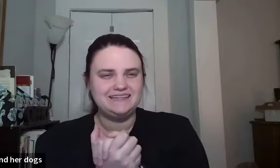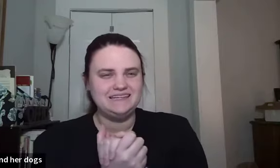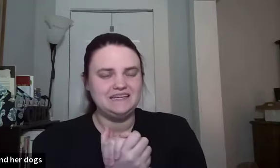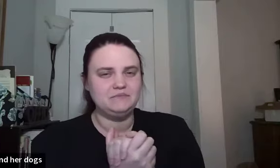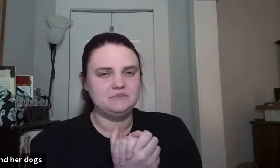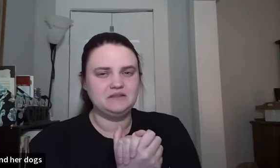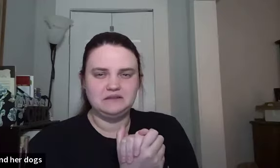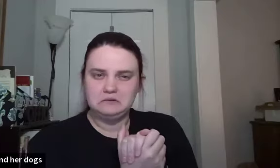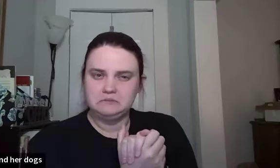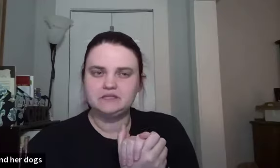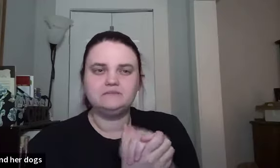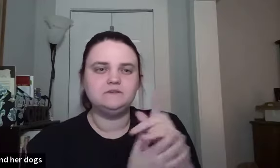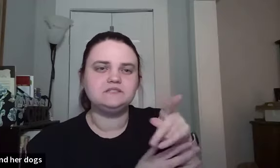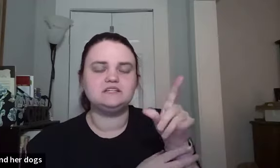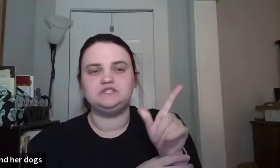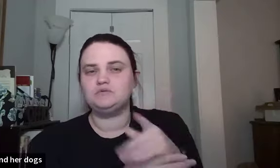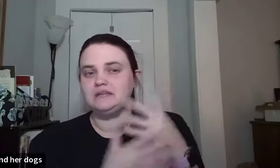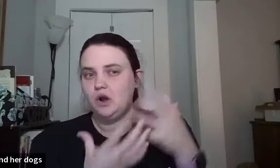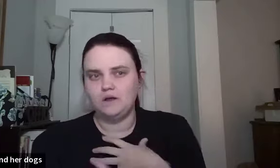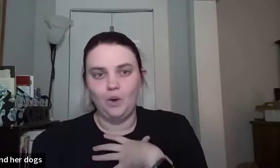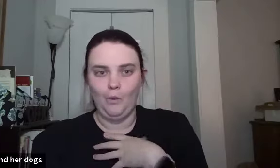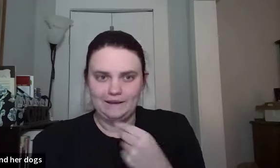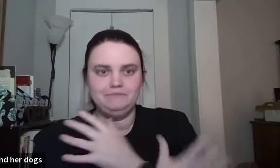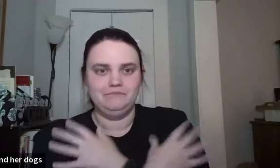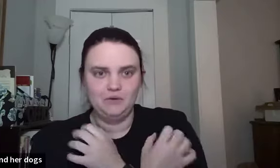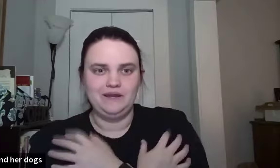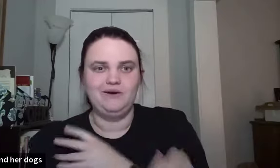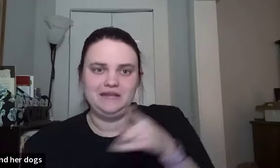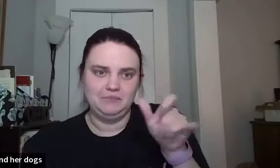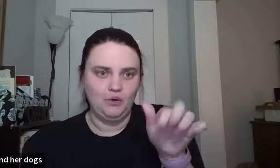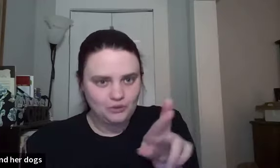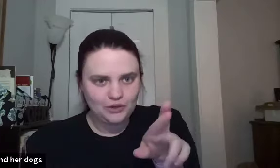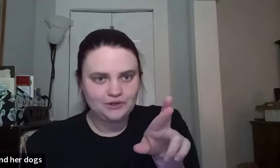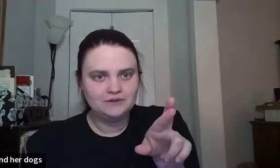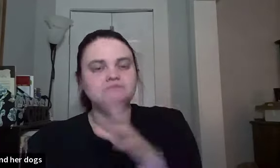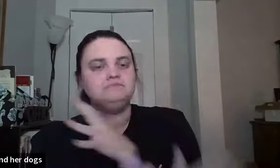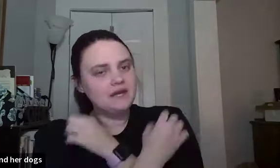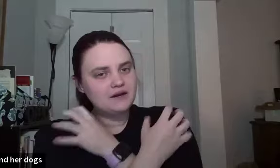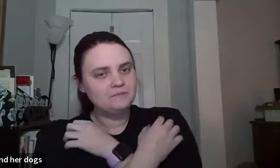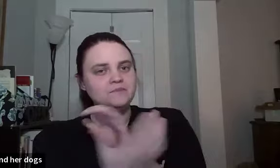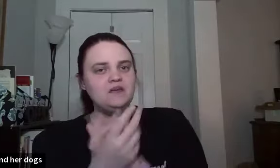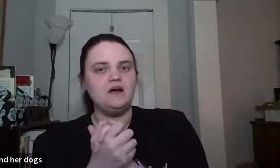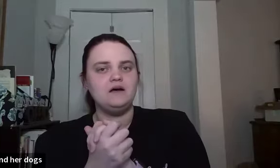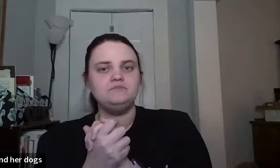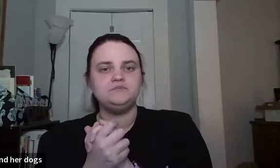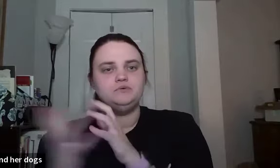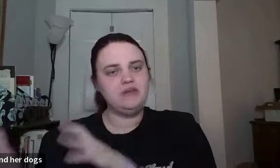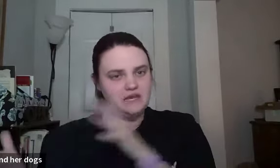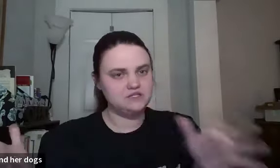again, it might be a little bit confusing because we don't really call it a white bear, we call it a polar bear. You can do